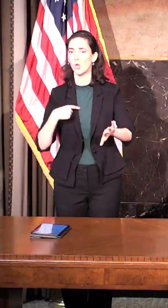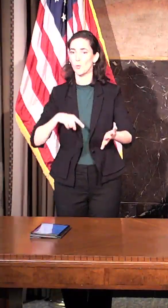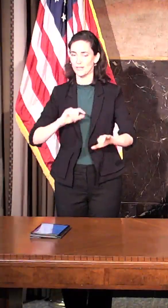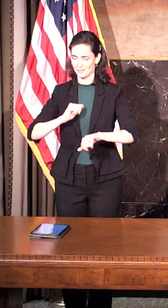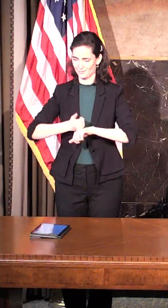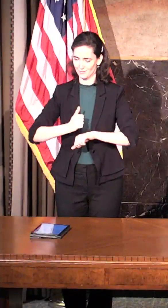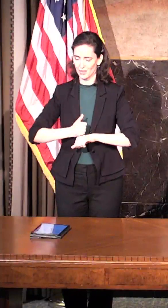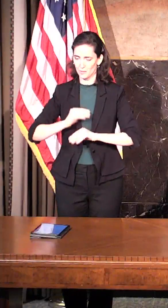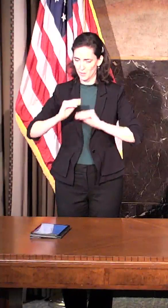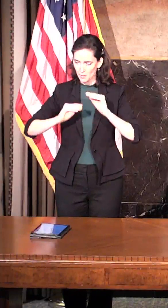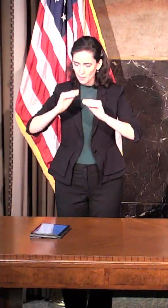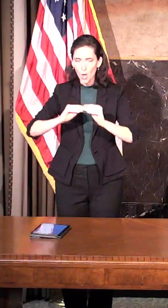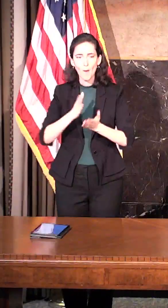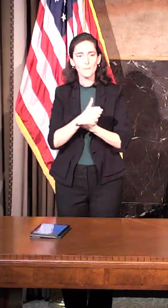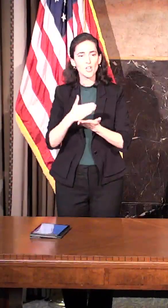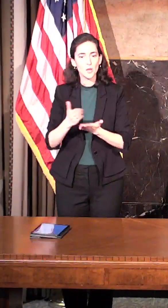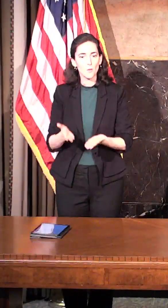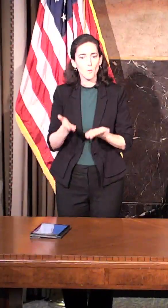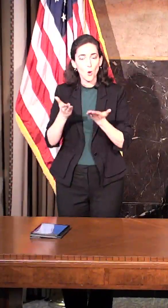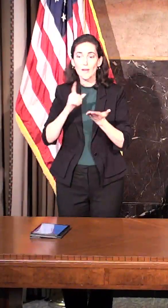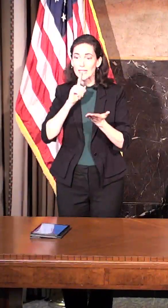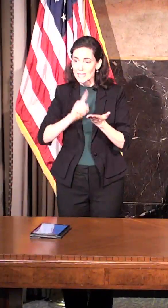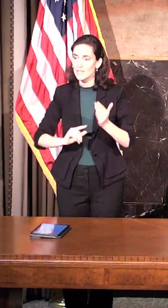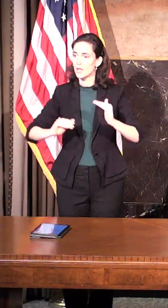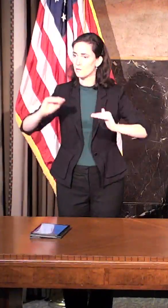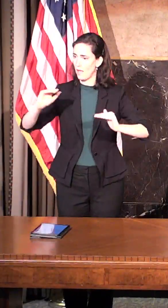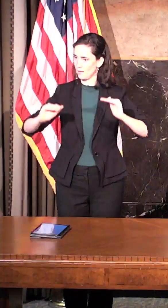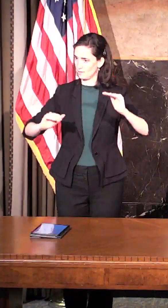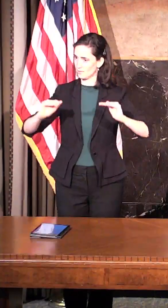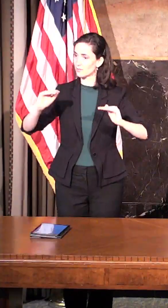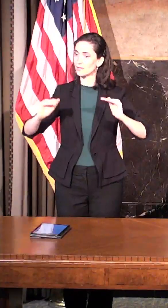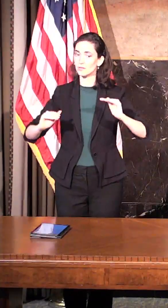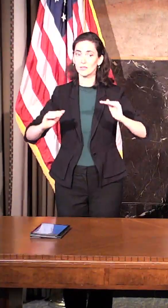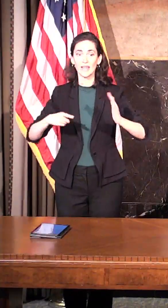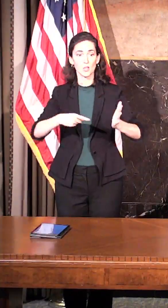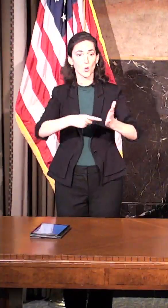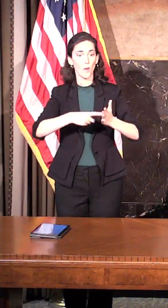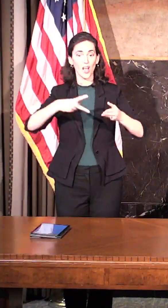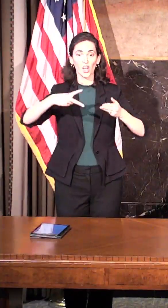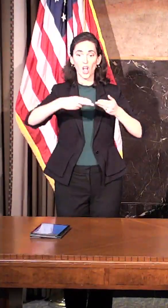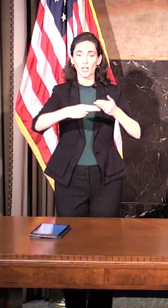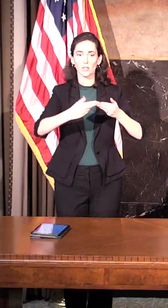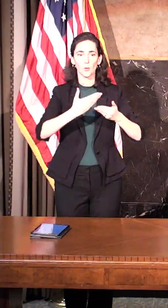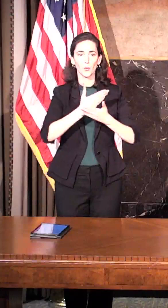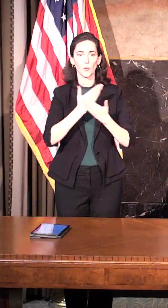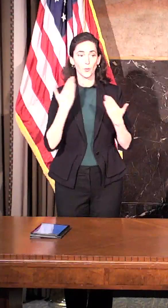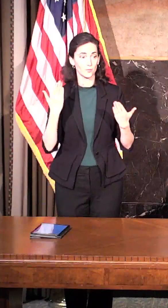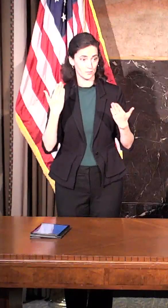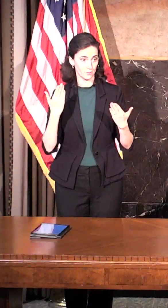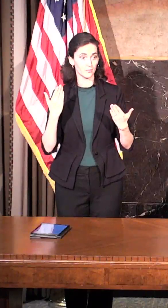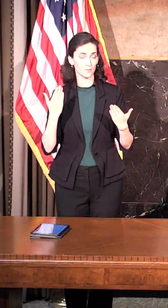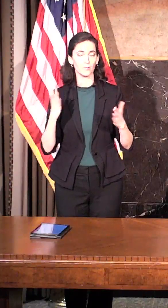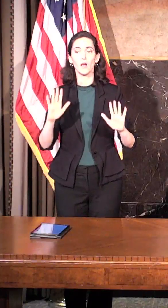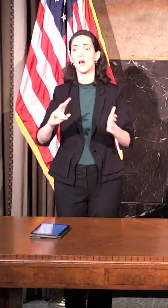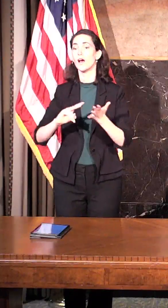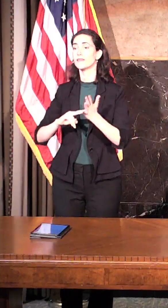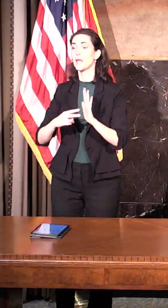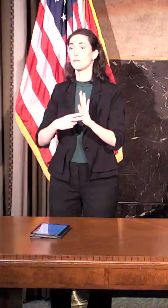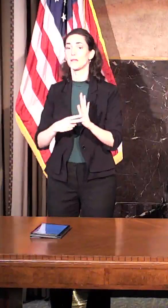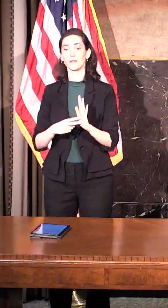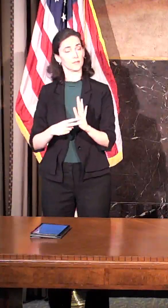proposal that is balanced and that requires no cuts. Now, that doesn't mean that we